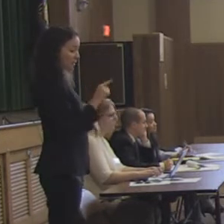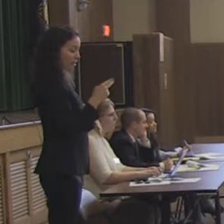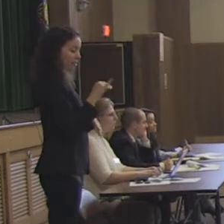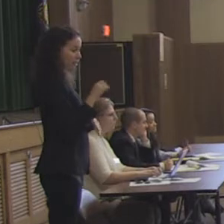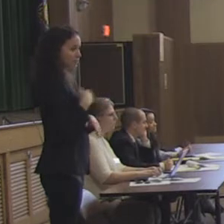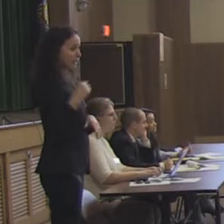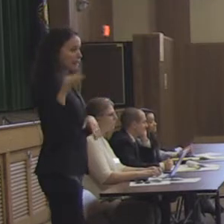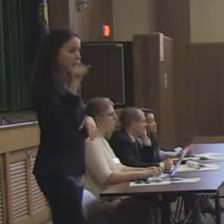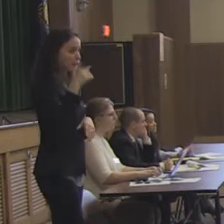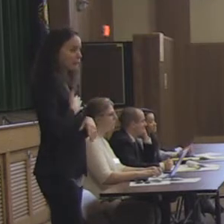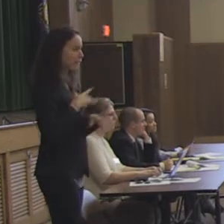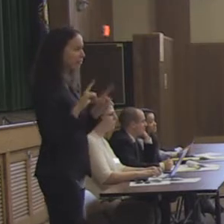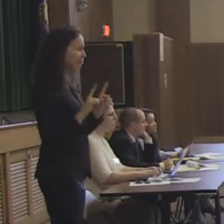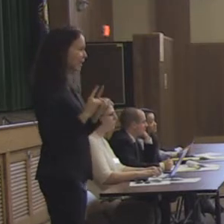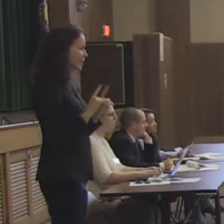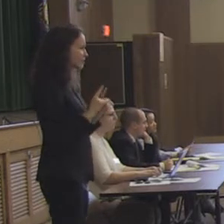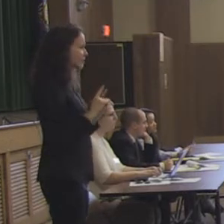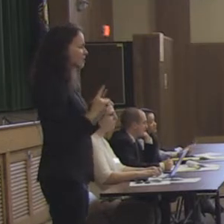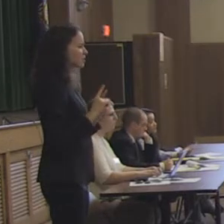license.